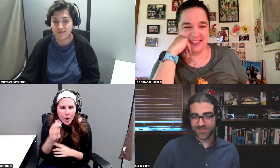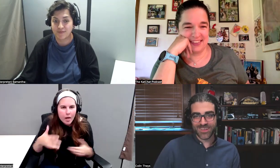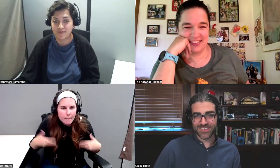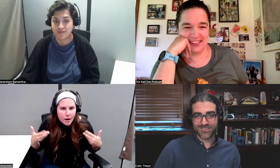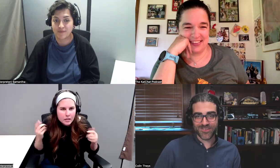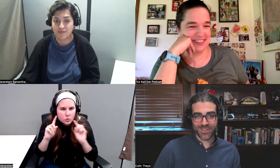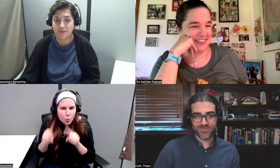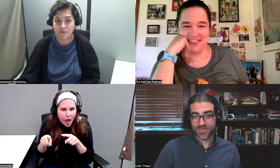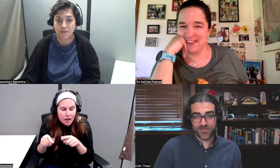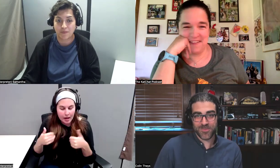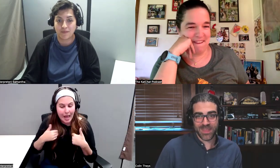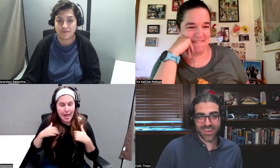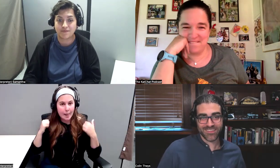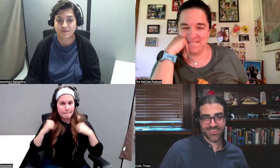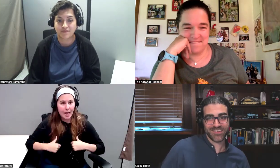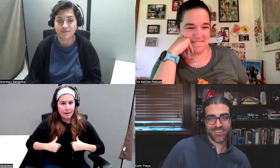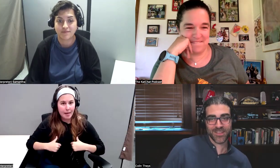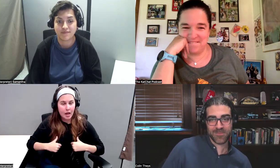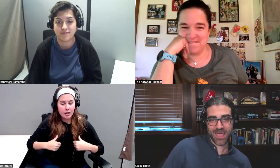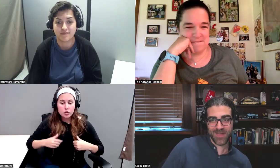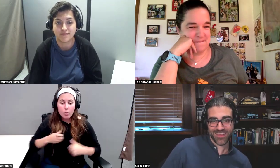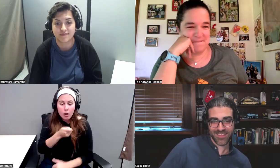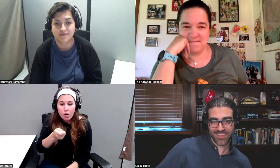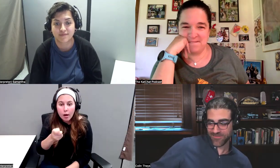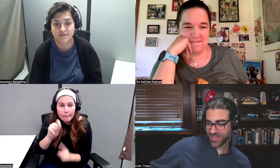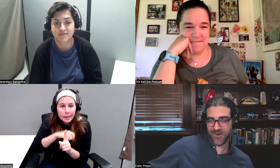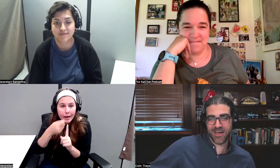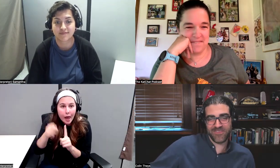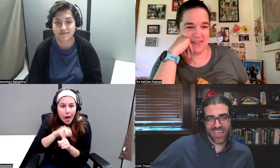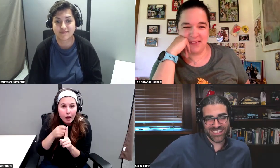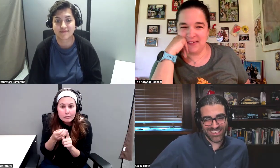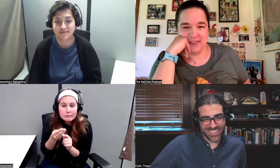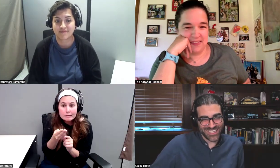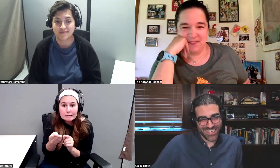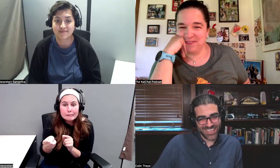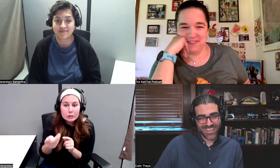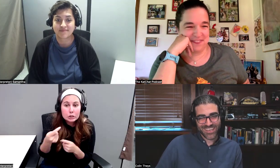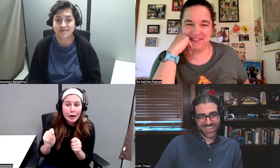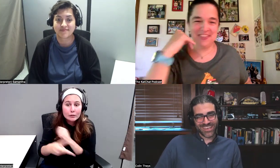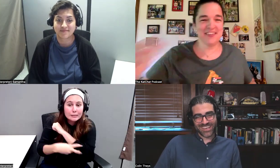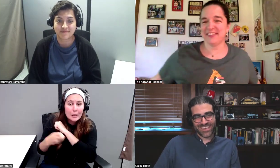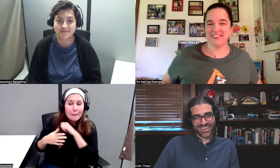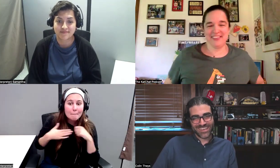would try to trick them with bananas and just stealing a backpack and then take video of it.